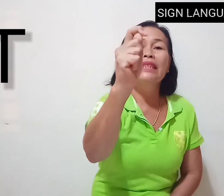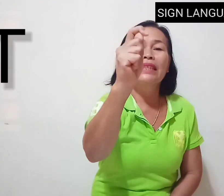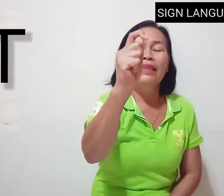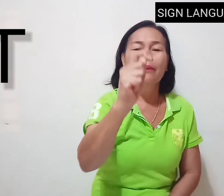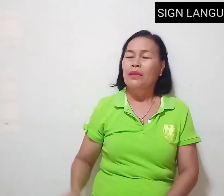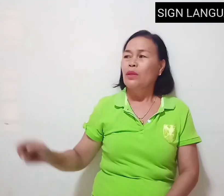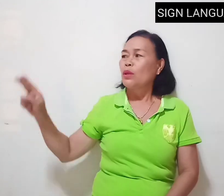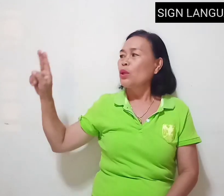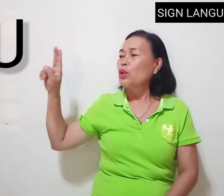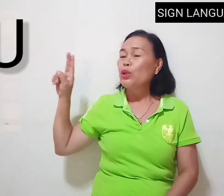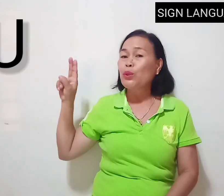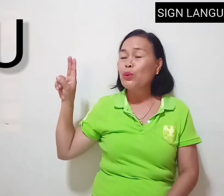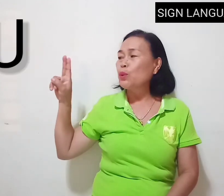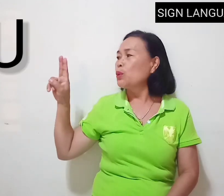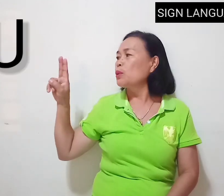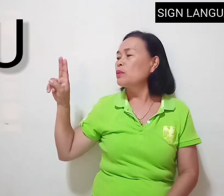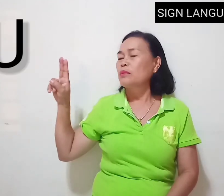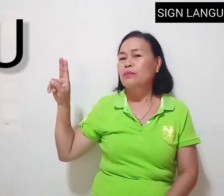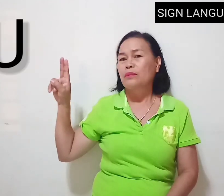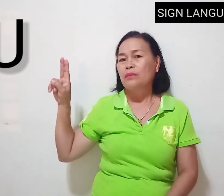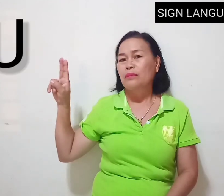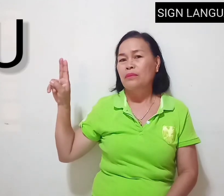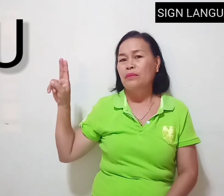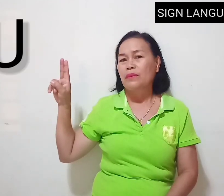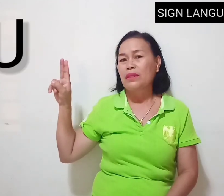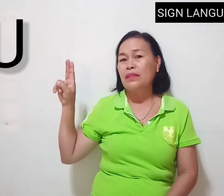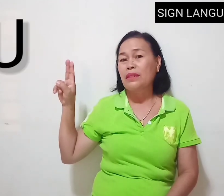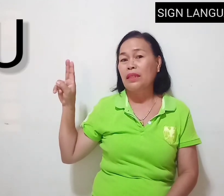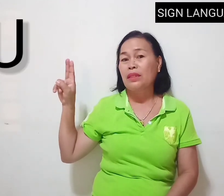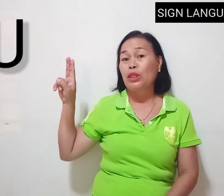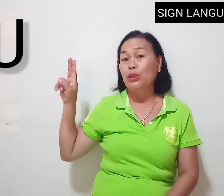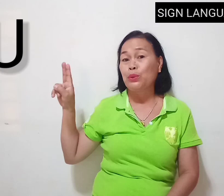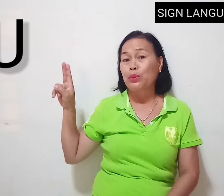T. U. This is letter U.